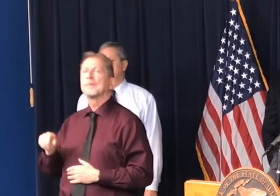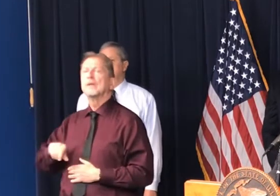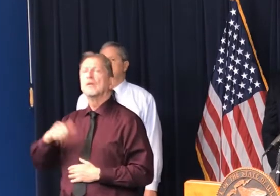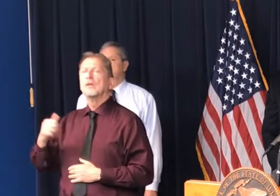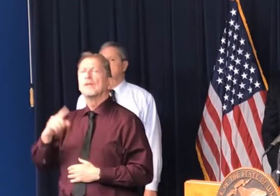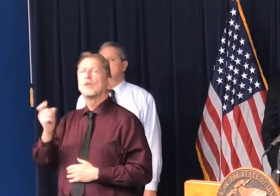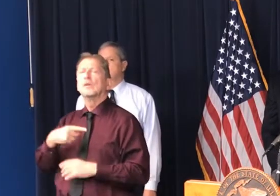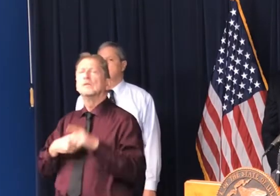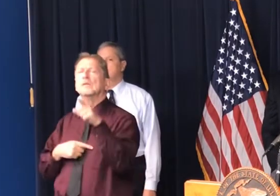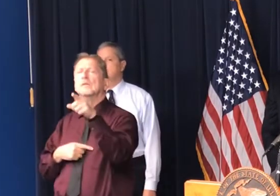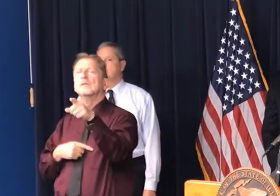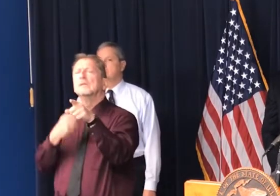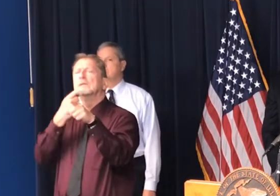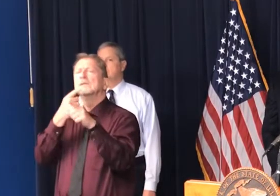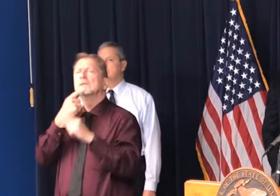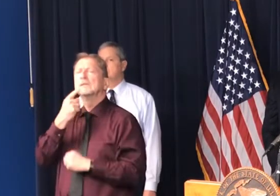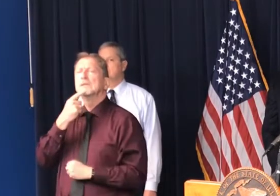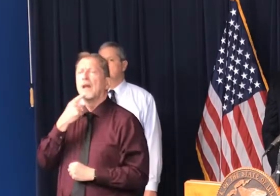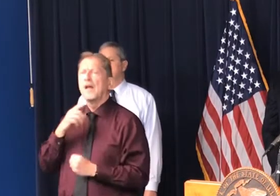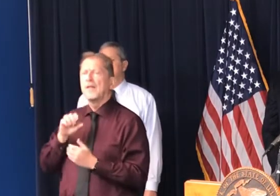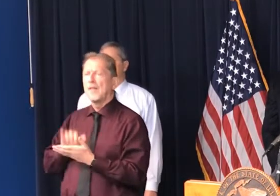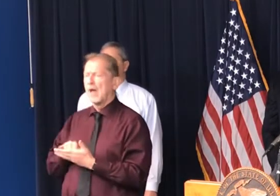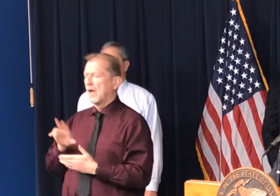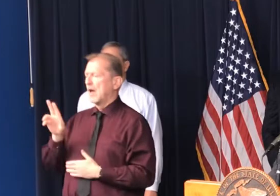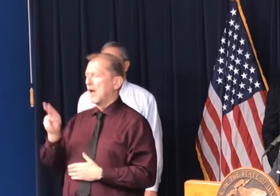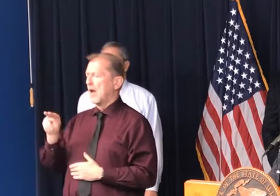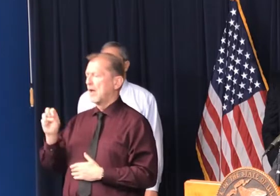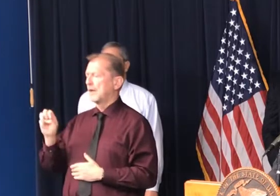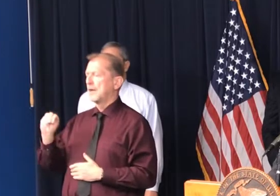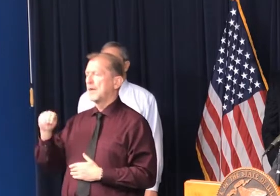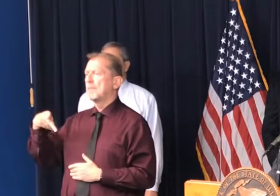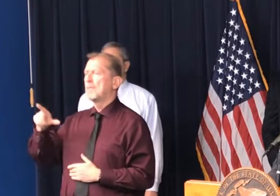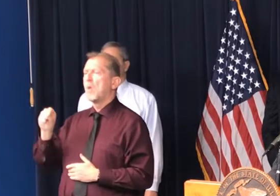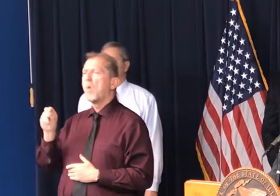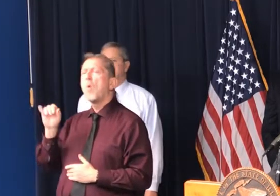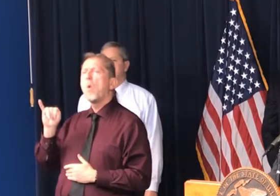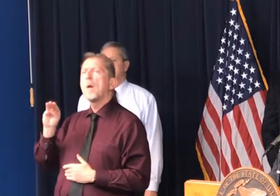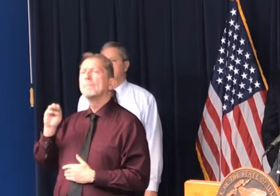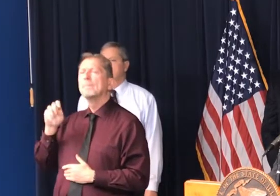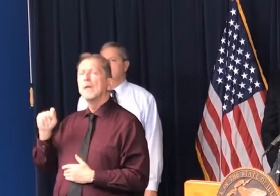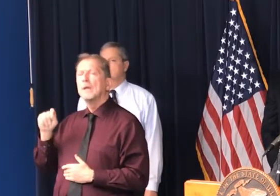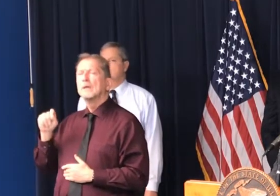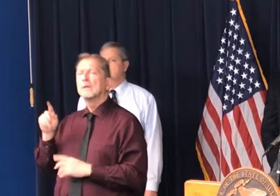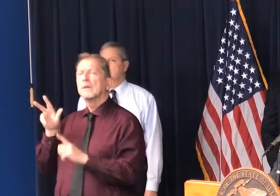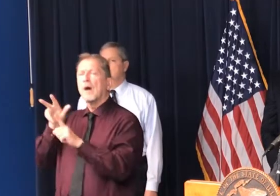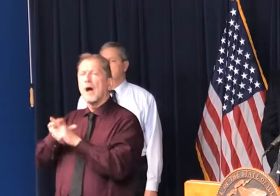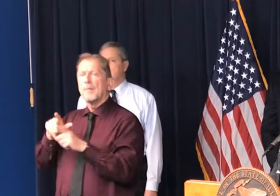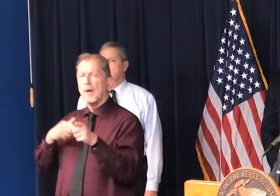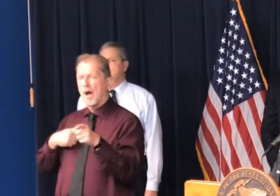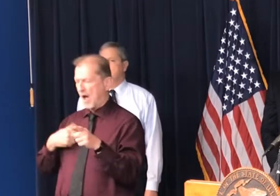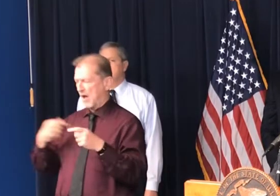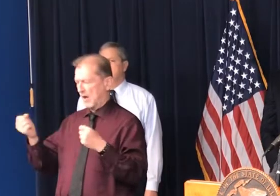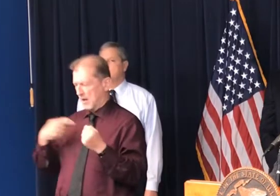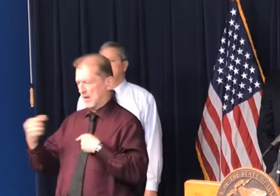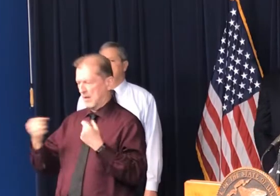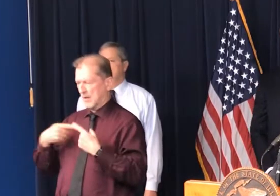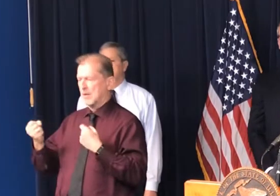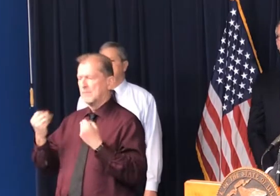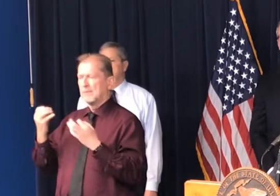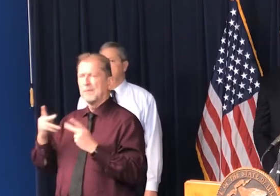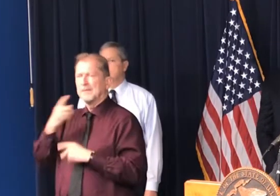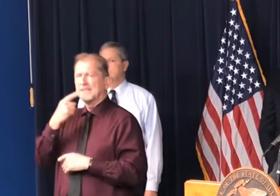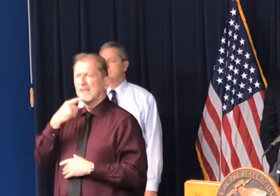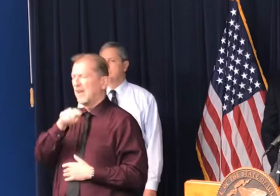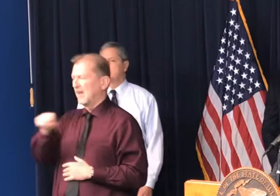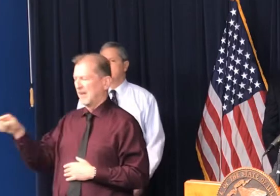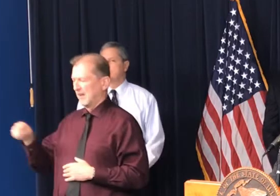Governor, you mentioned that there was an upgrade done to the unemployment filing system, and yet we're getting more than a dozen emails every single day from